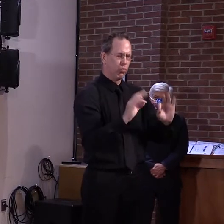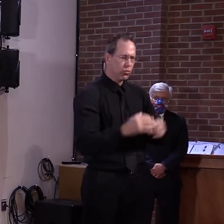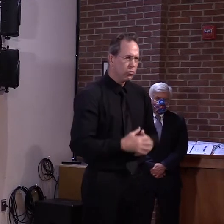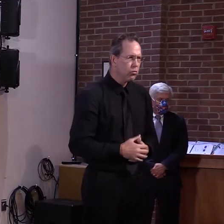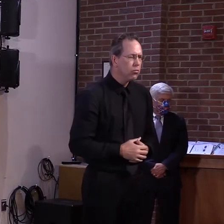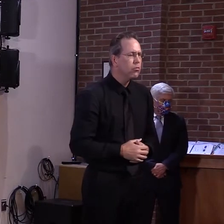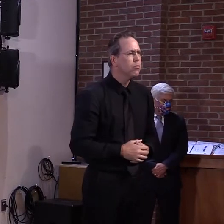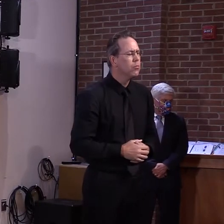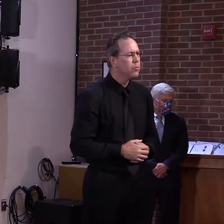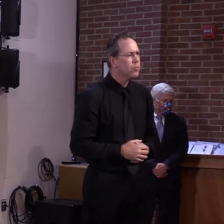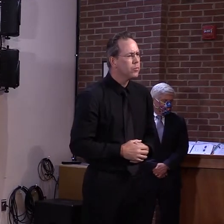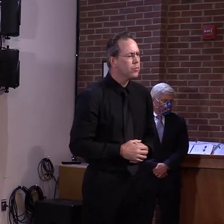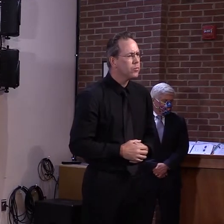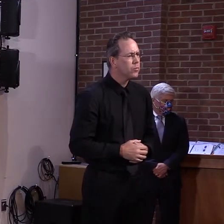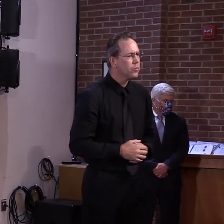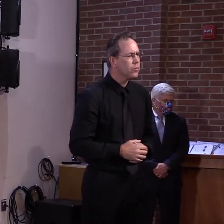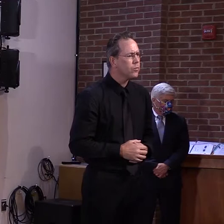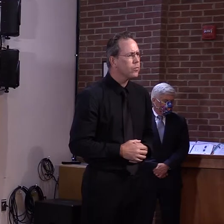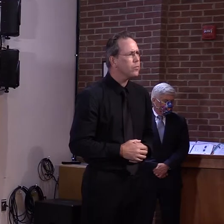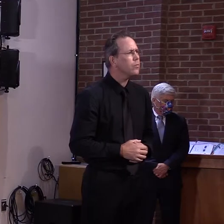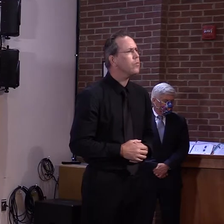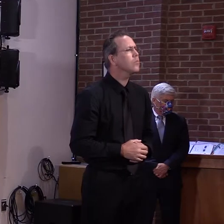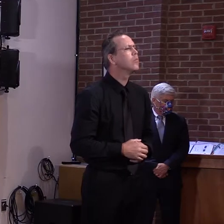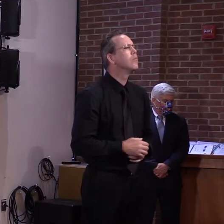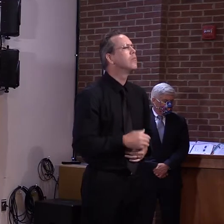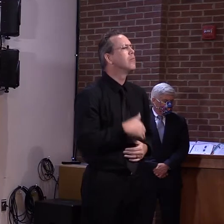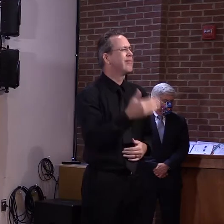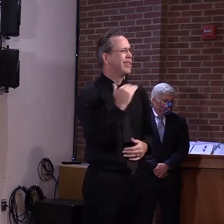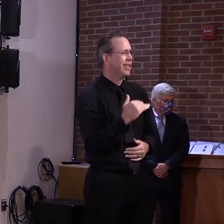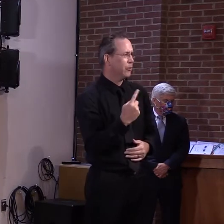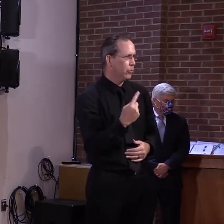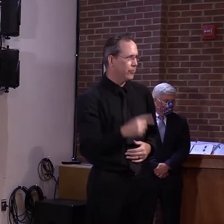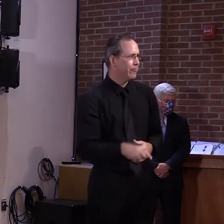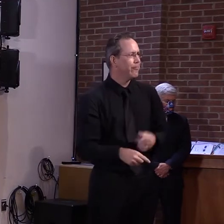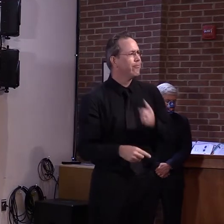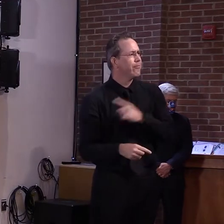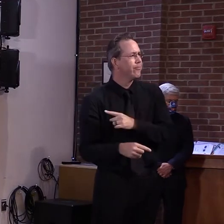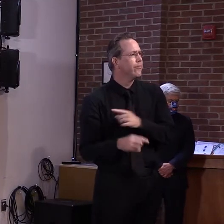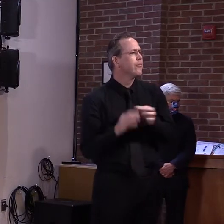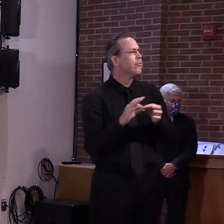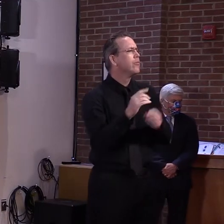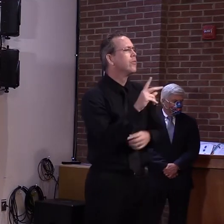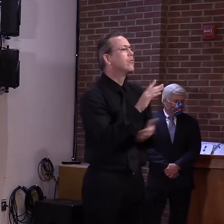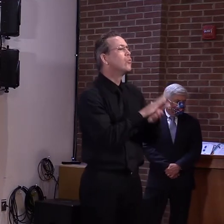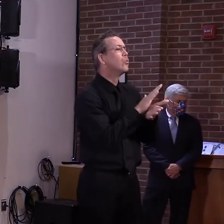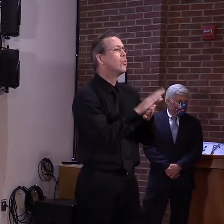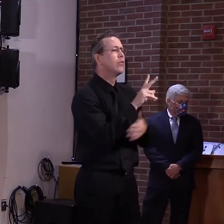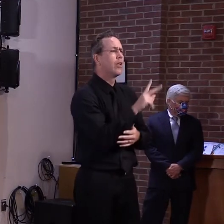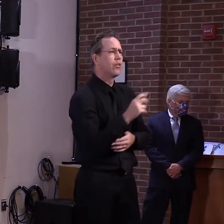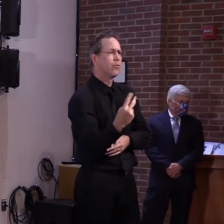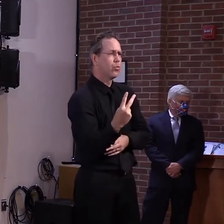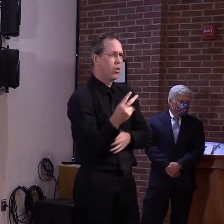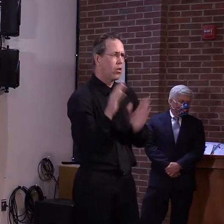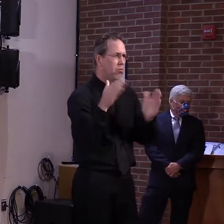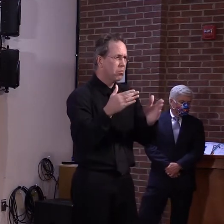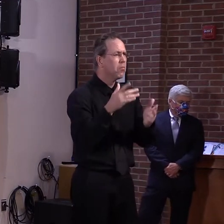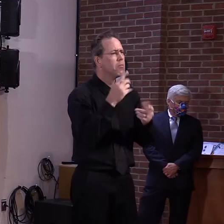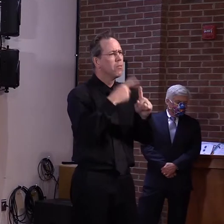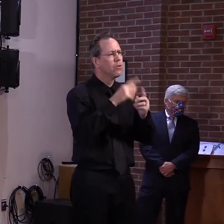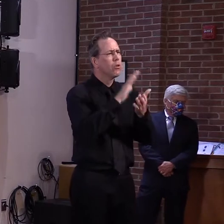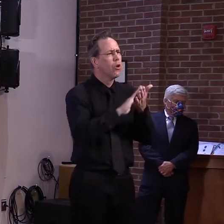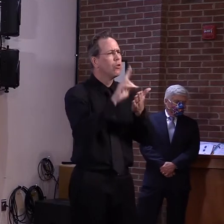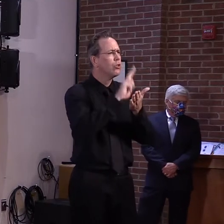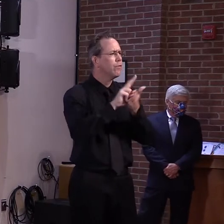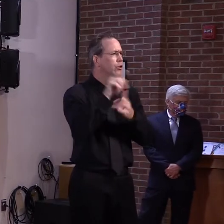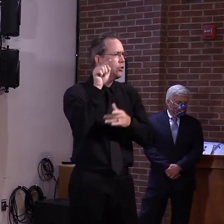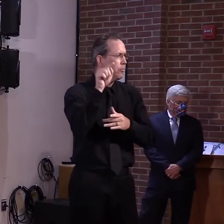see. Turning to some topics that are really on people's mind, higher ed and the K through 12 restart. I want